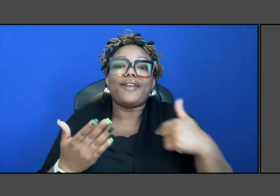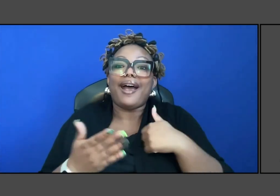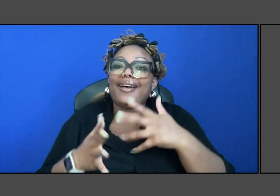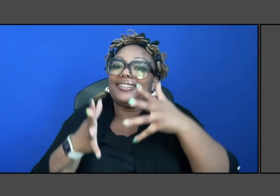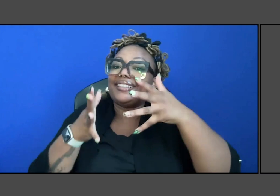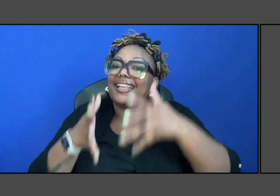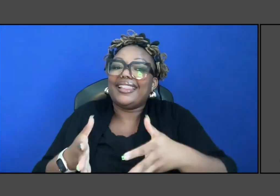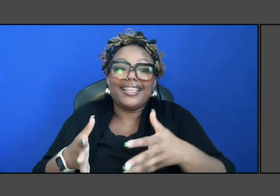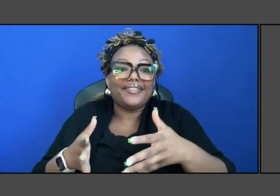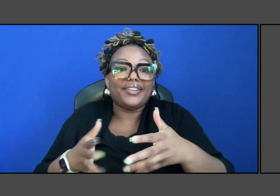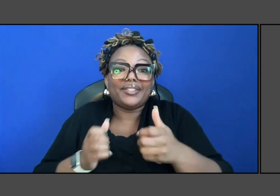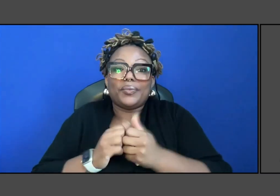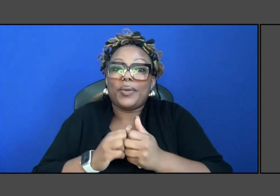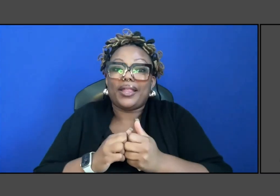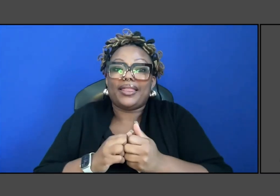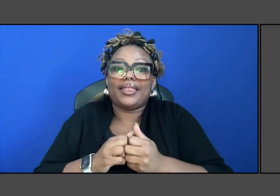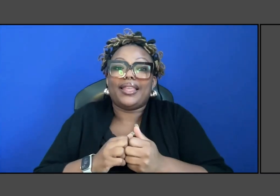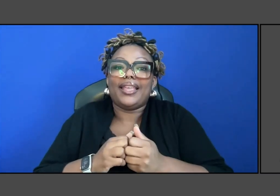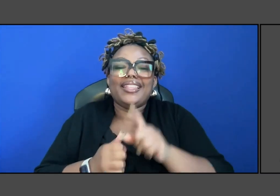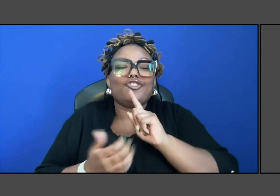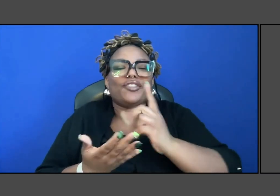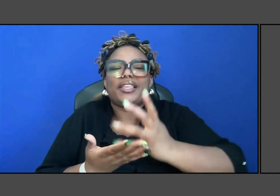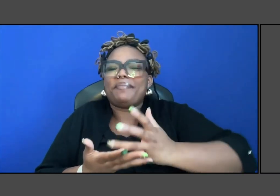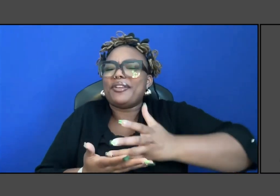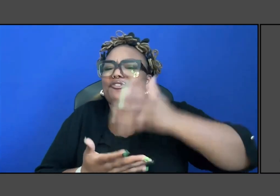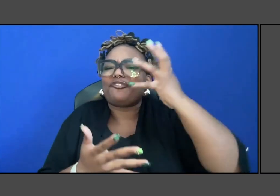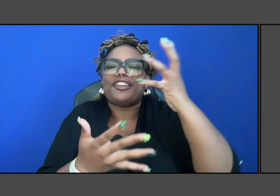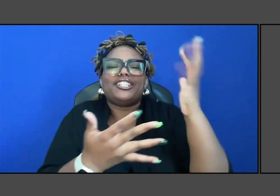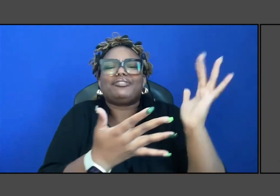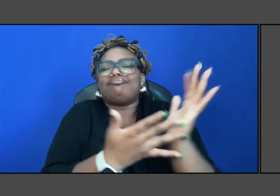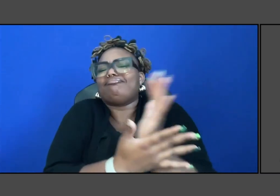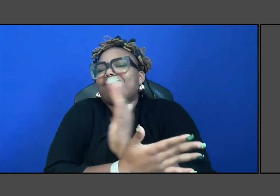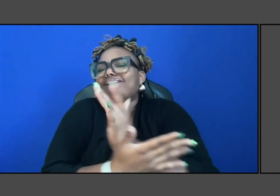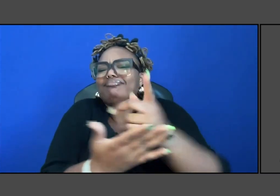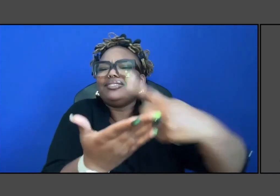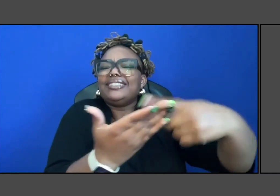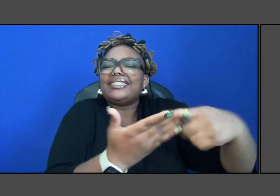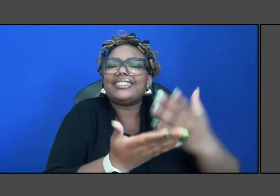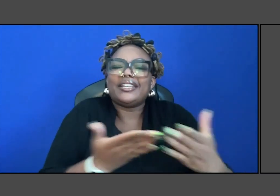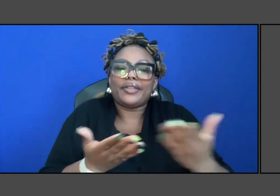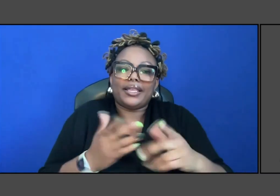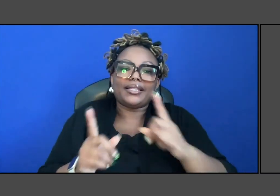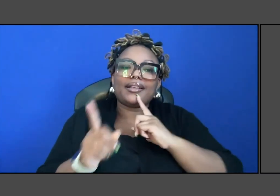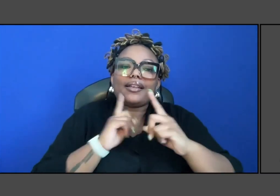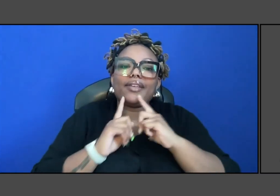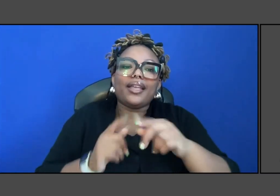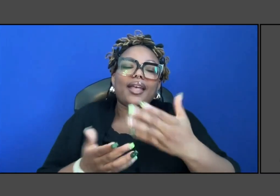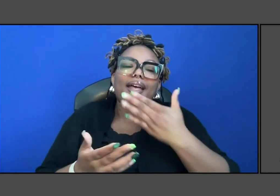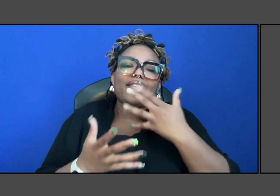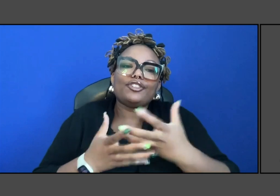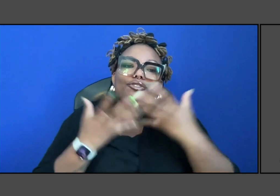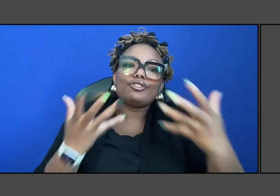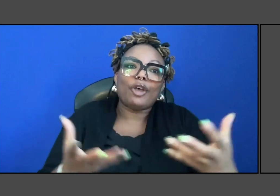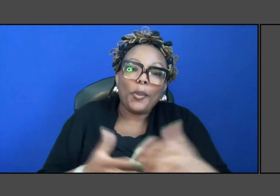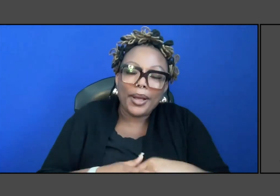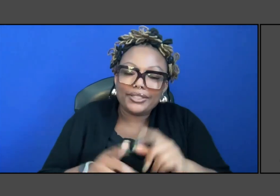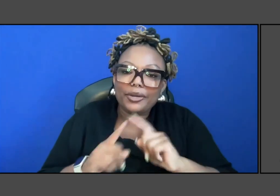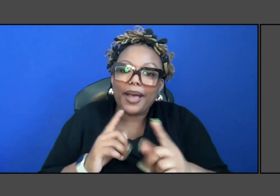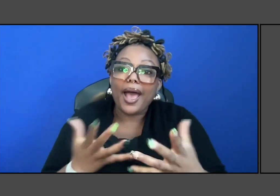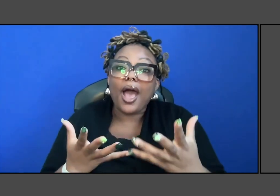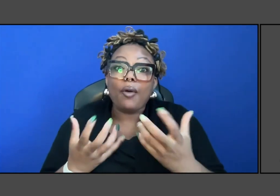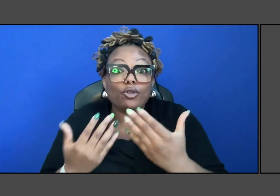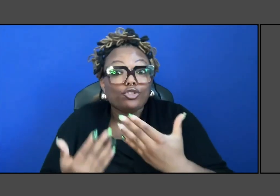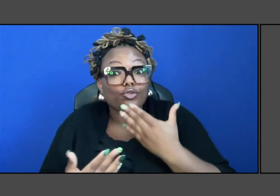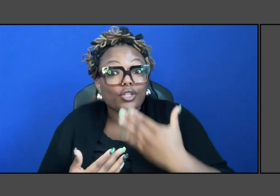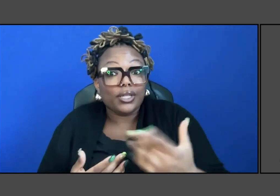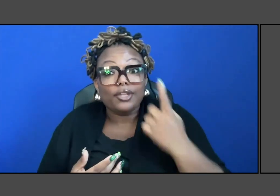been such a rich and wide-ranging conversation, and I thank you so much. I'm gonna thank you a second time, but I want to thank you for